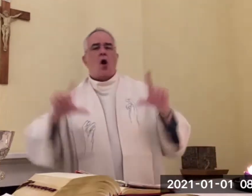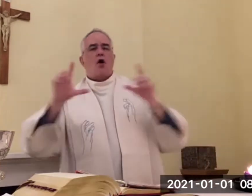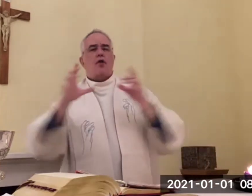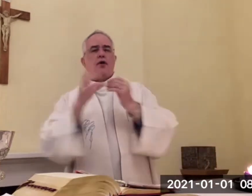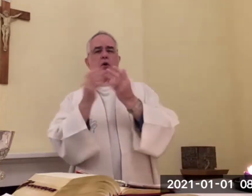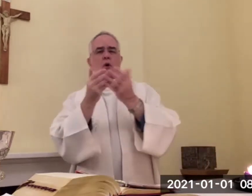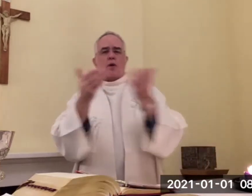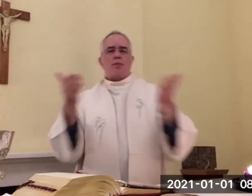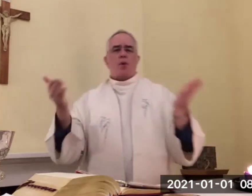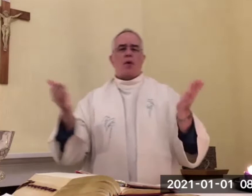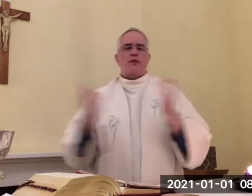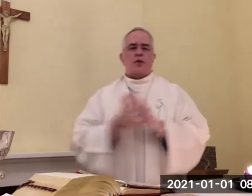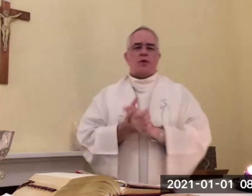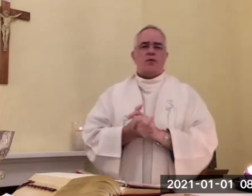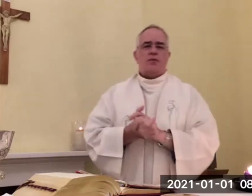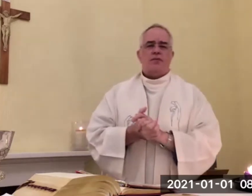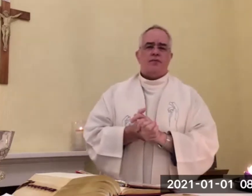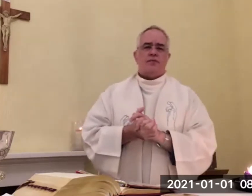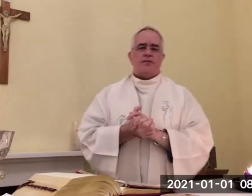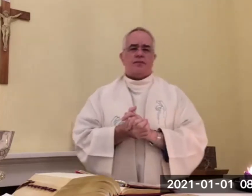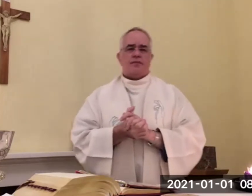The Lord be with you.